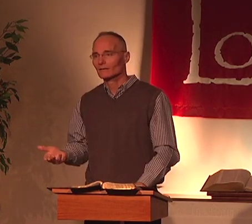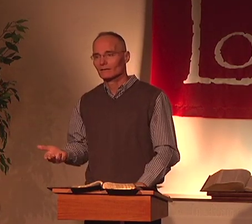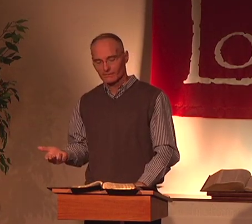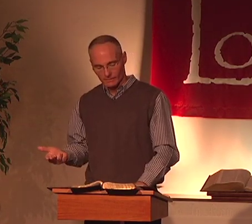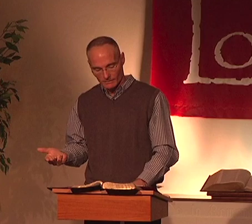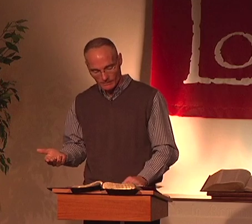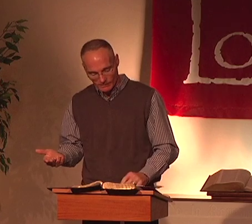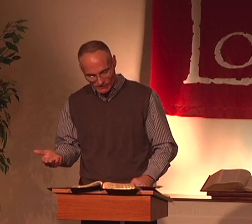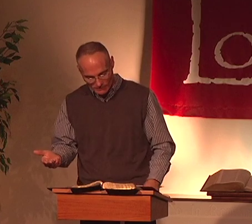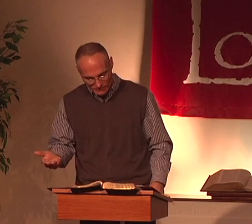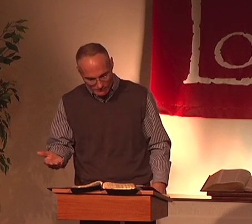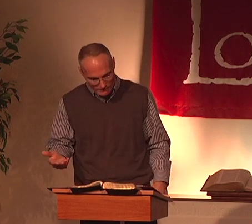This didn't End